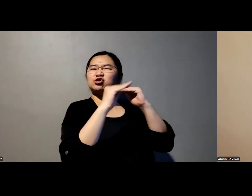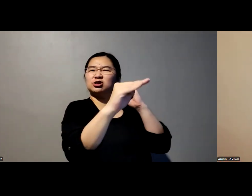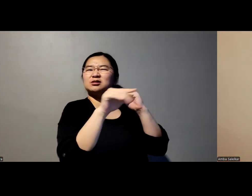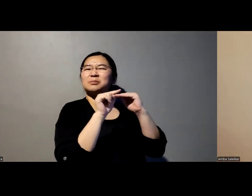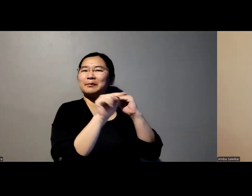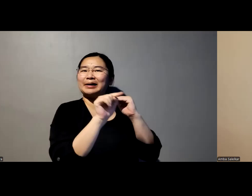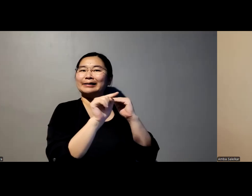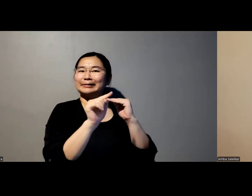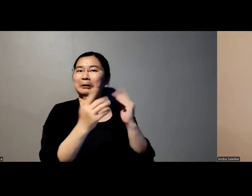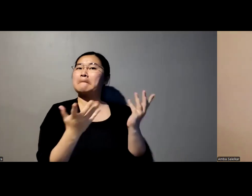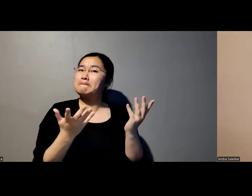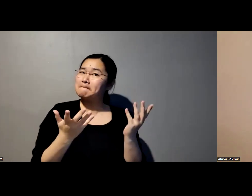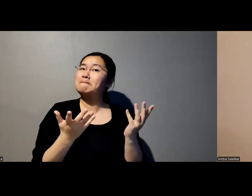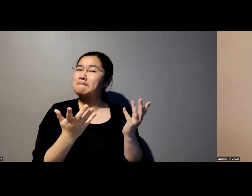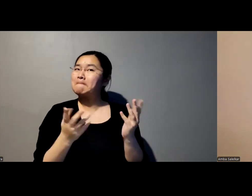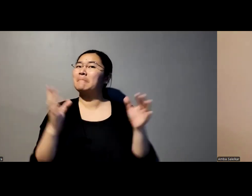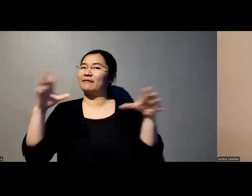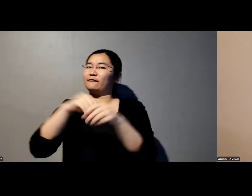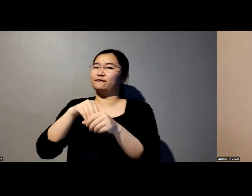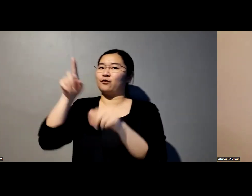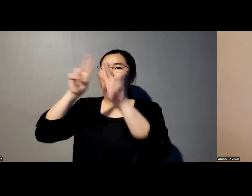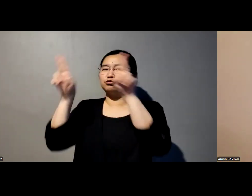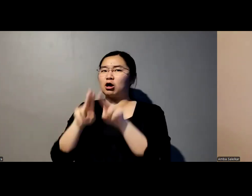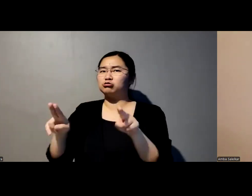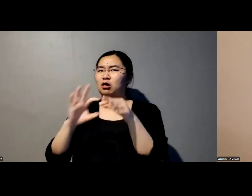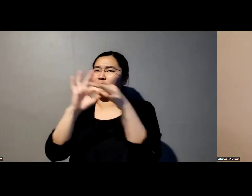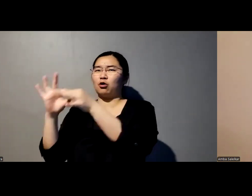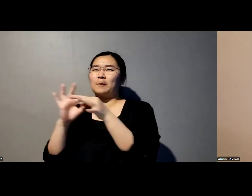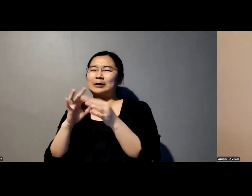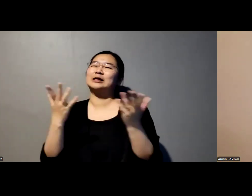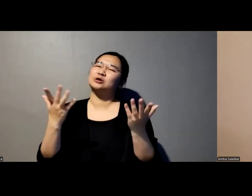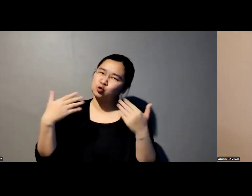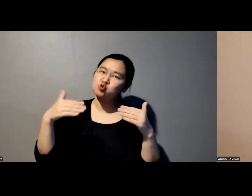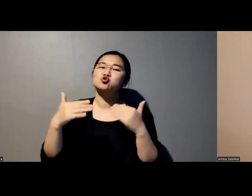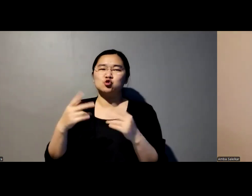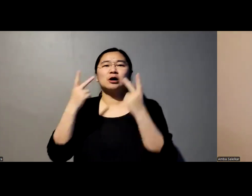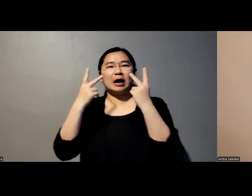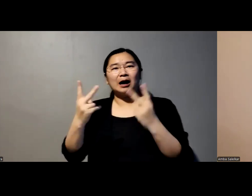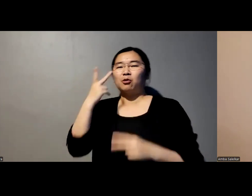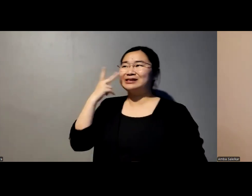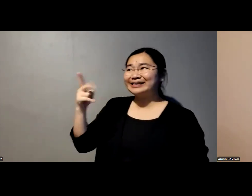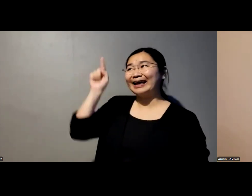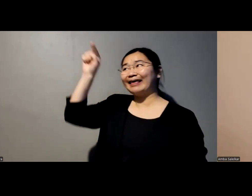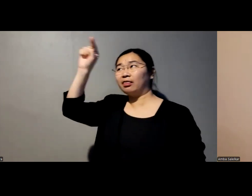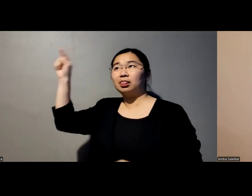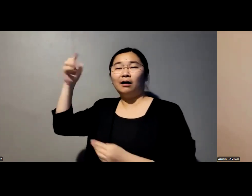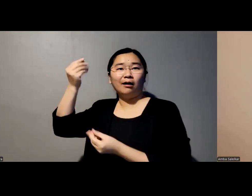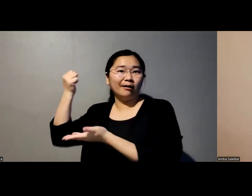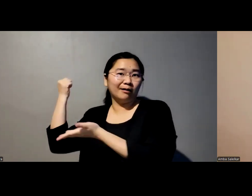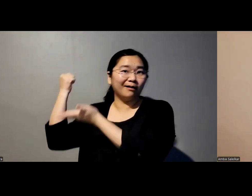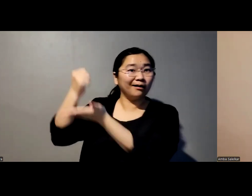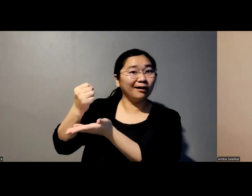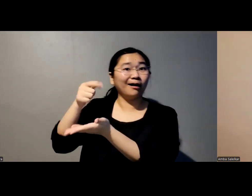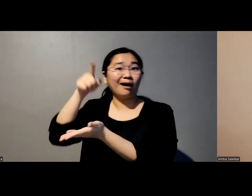and answer session, there was a question in the chat box about whether there is a moral obligation to also advocate